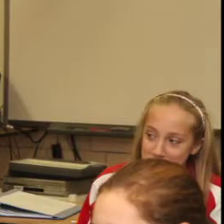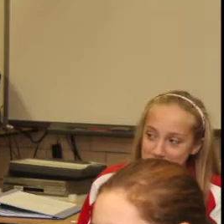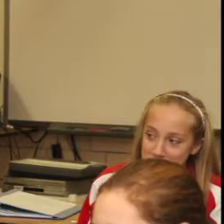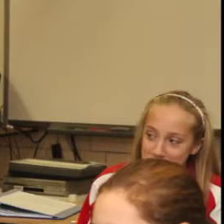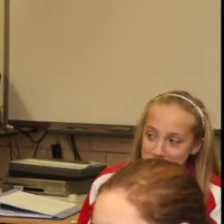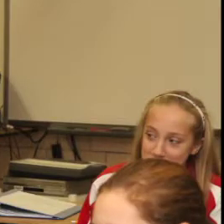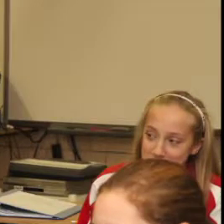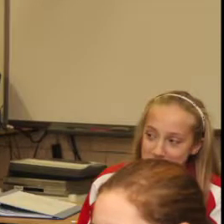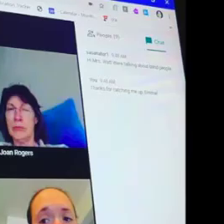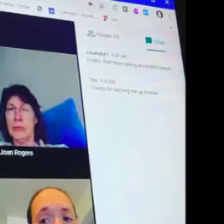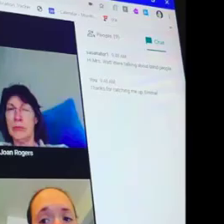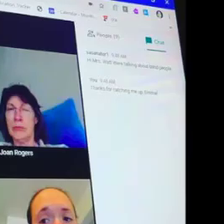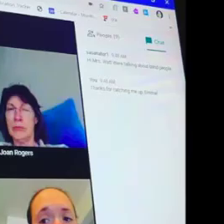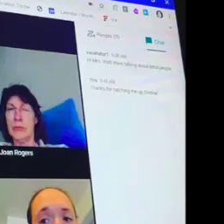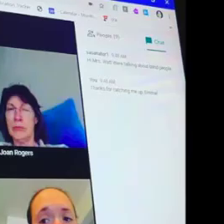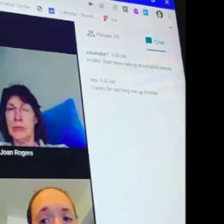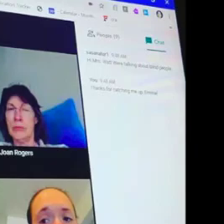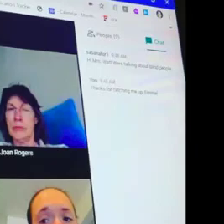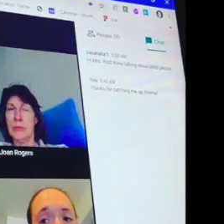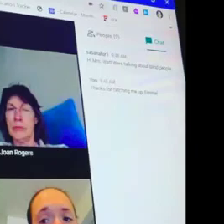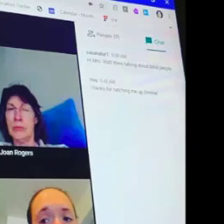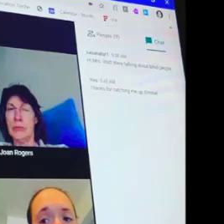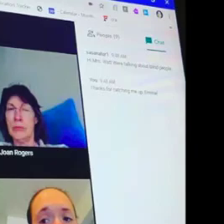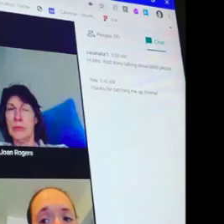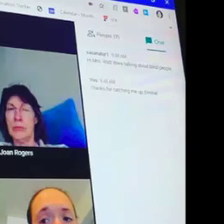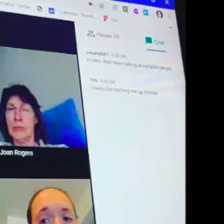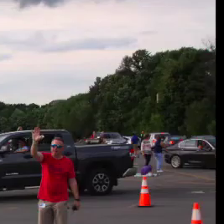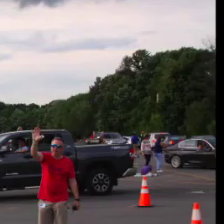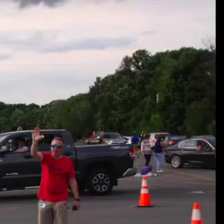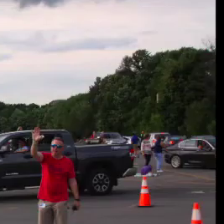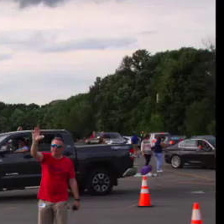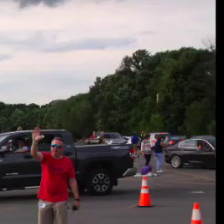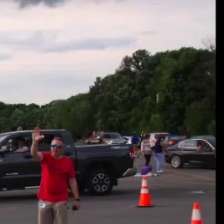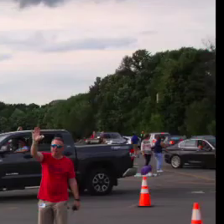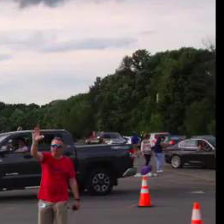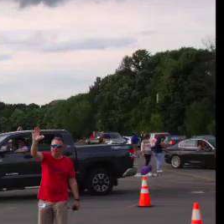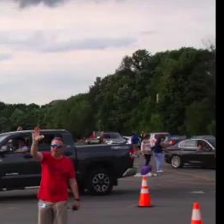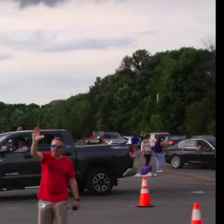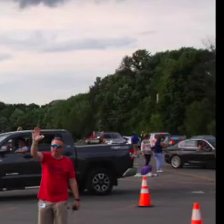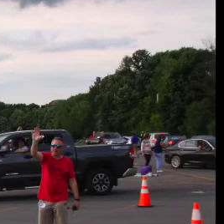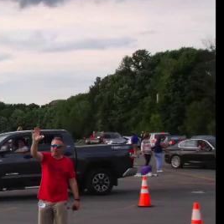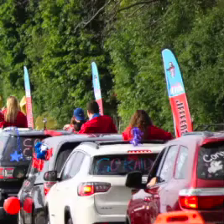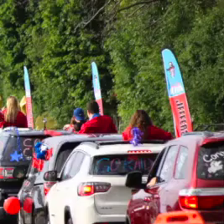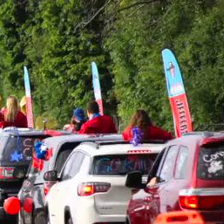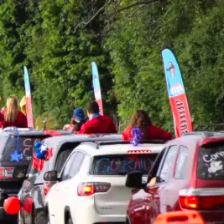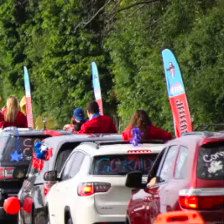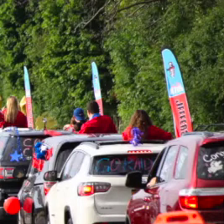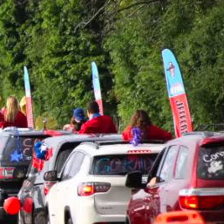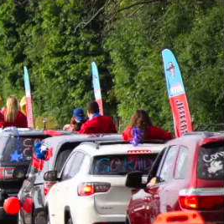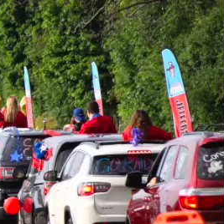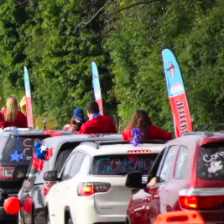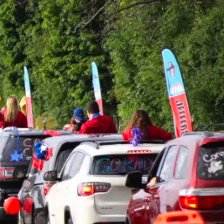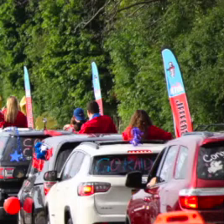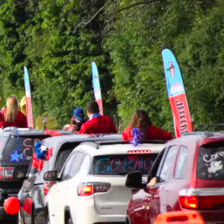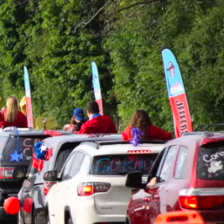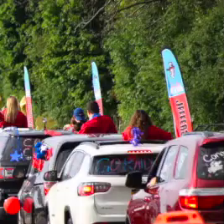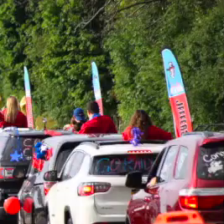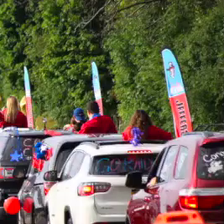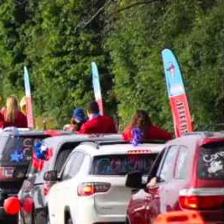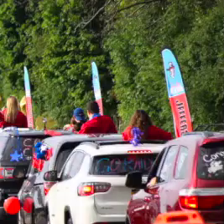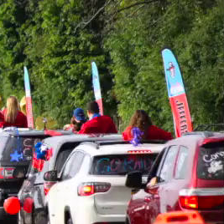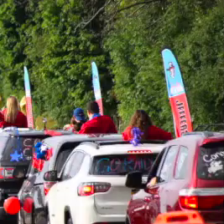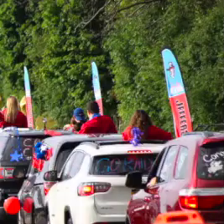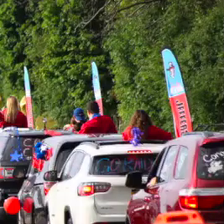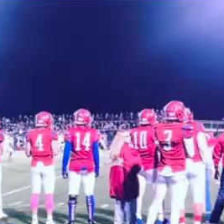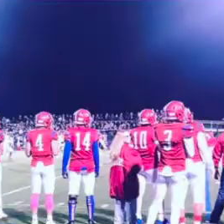and after school. You show up for them online. Celebrations, parades. You have been at